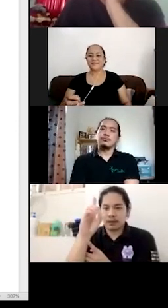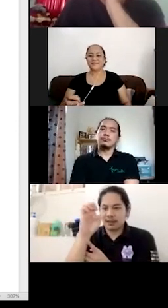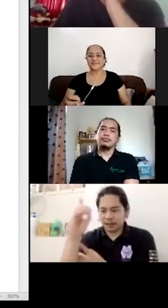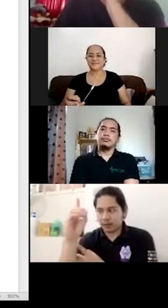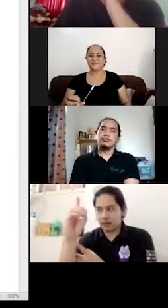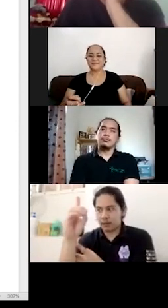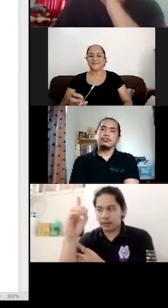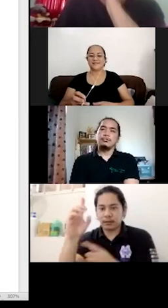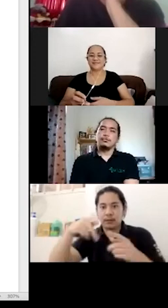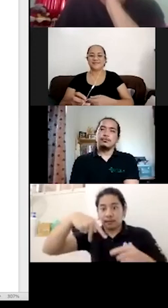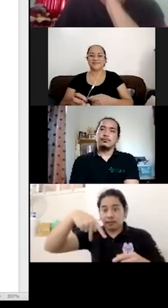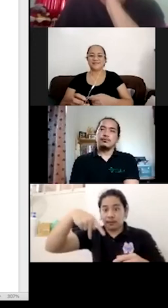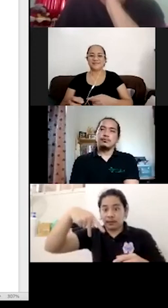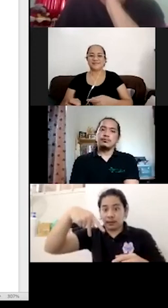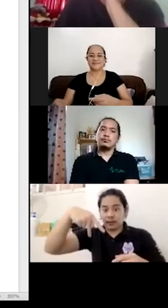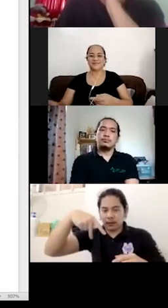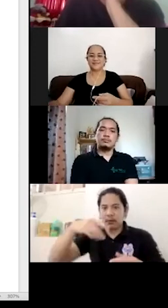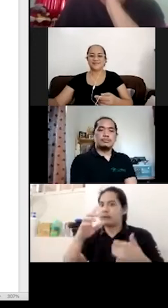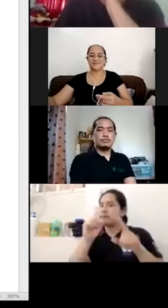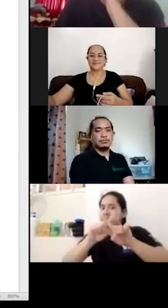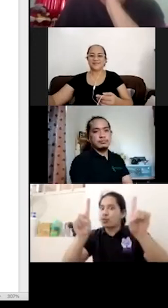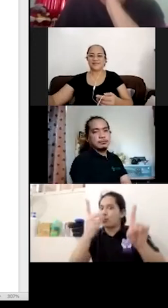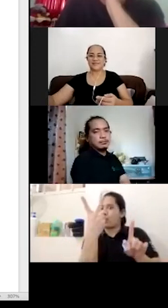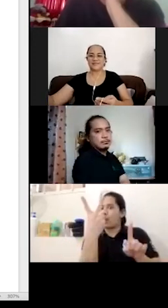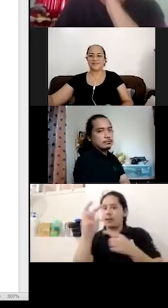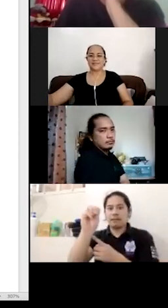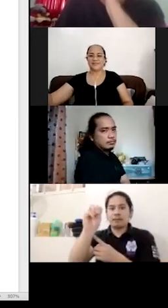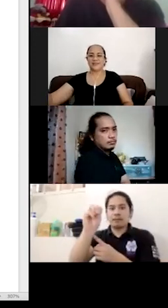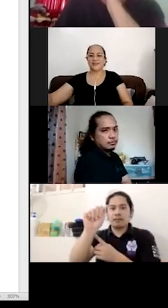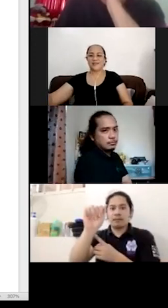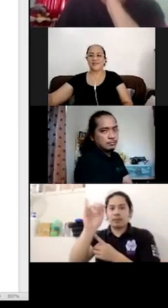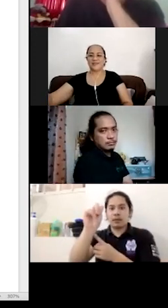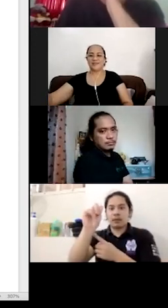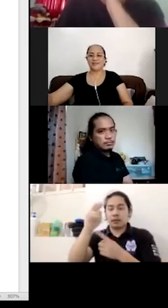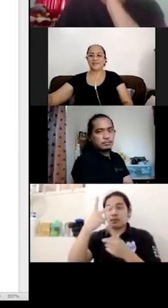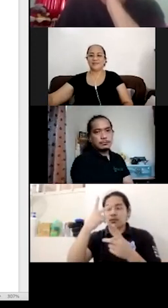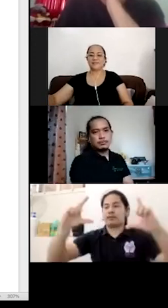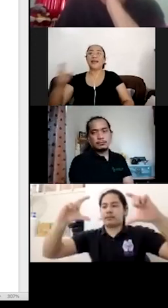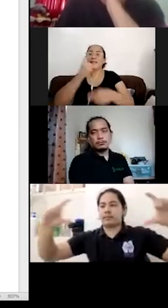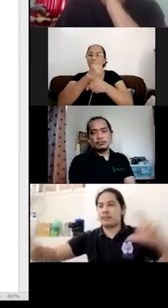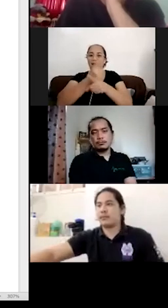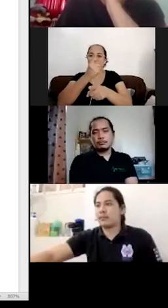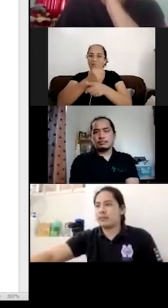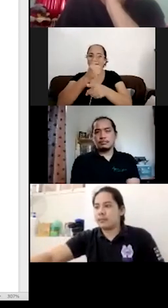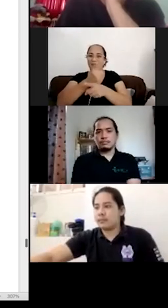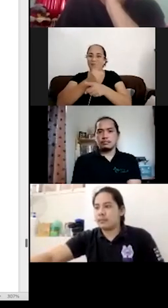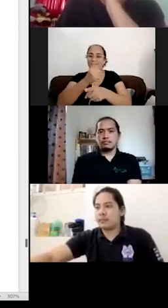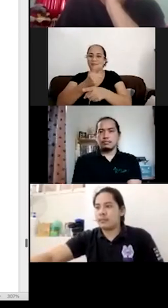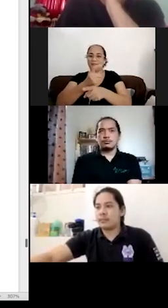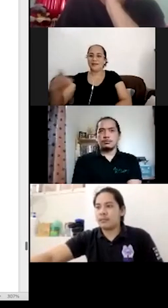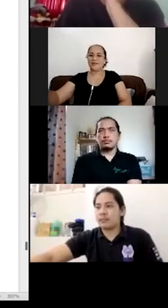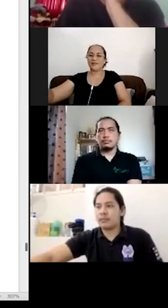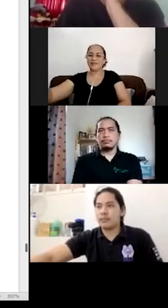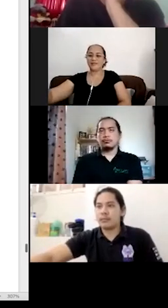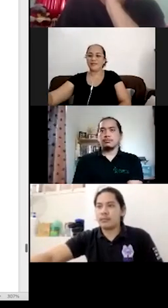and this is a predicate in the embedded, right? Right. But it's different from the